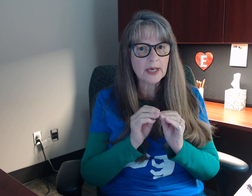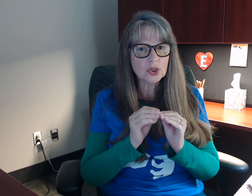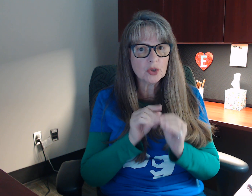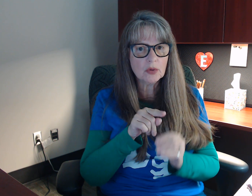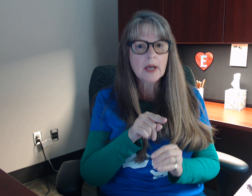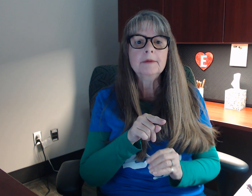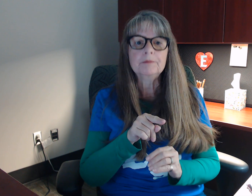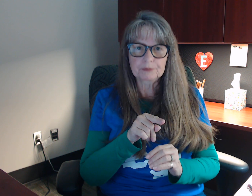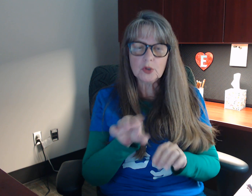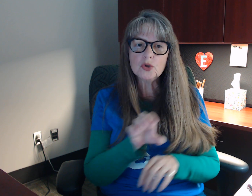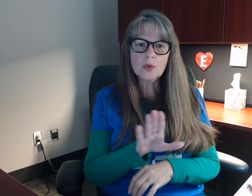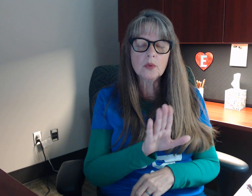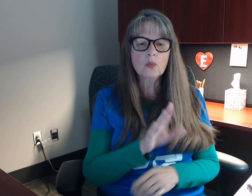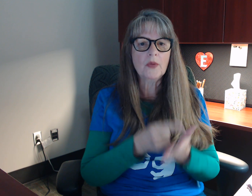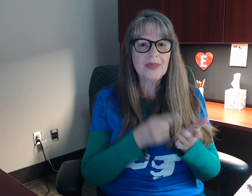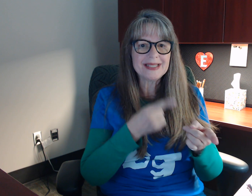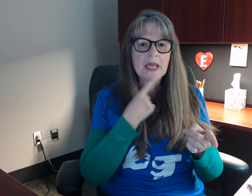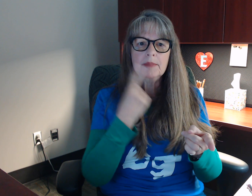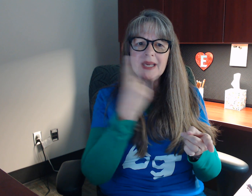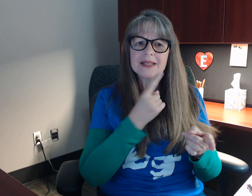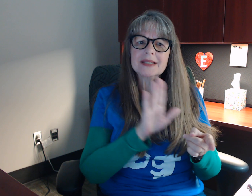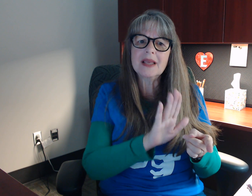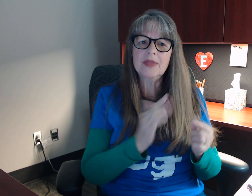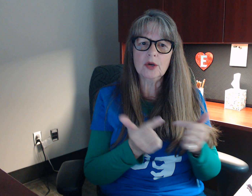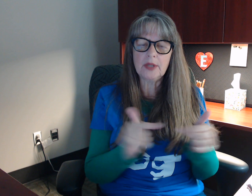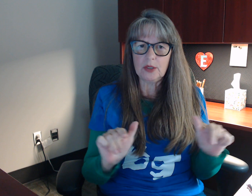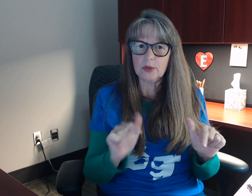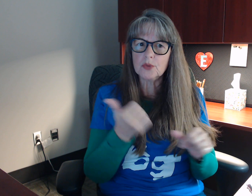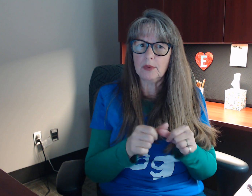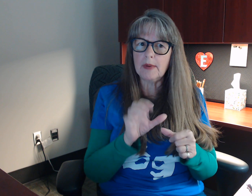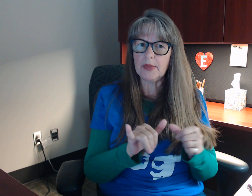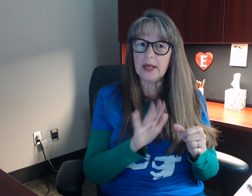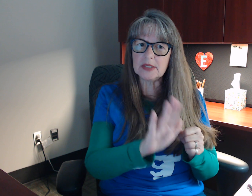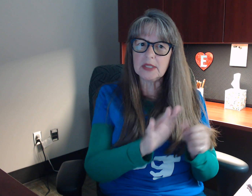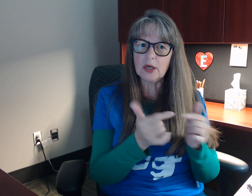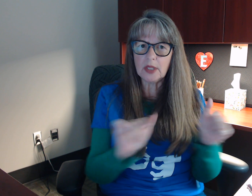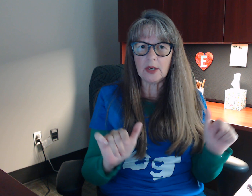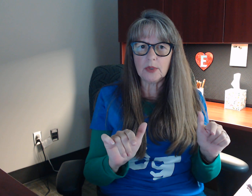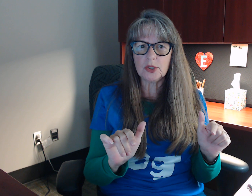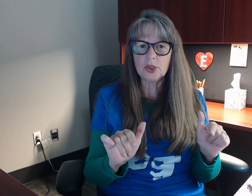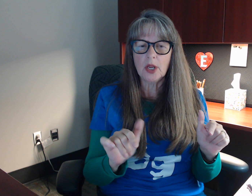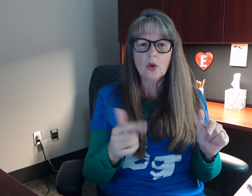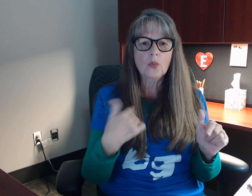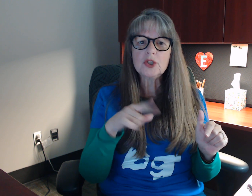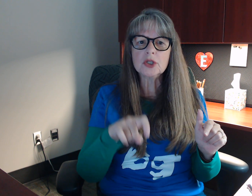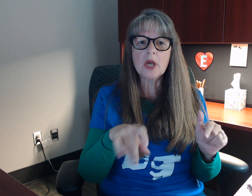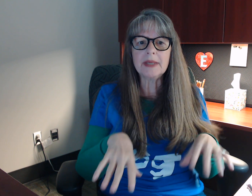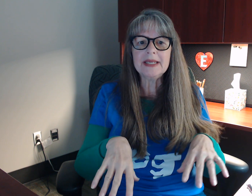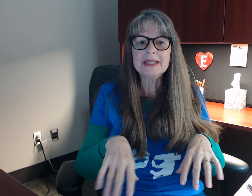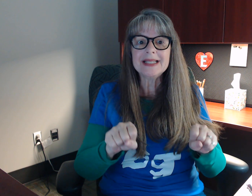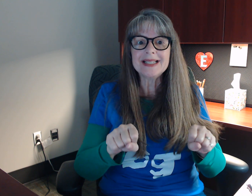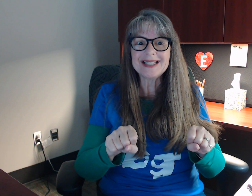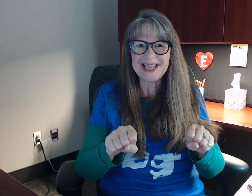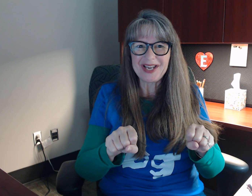you, you do it what they say because it's their language. Remember that it's their language. We should not be taking